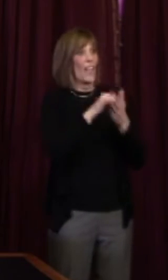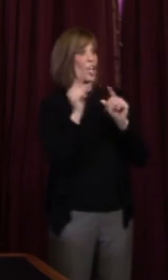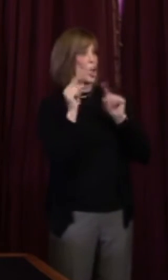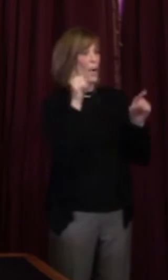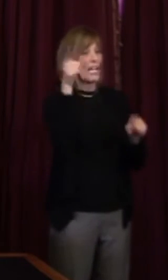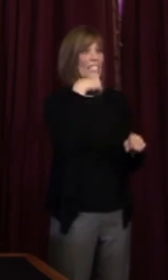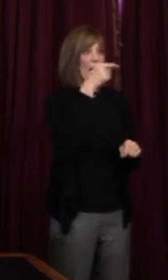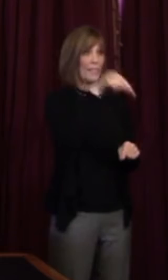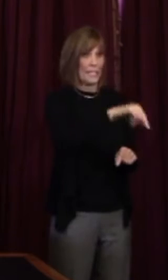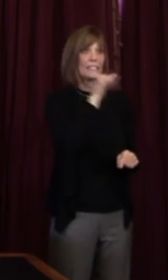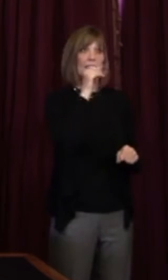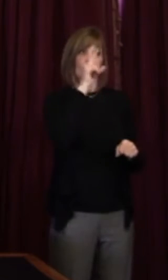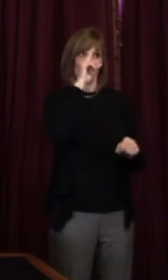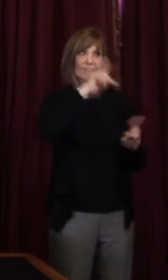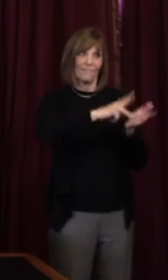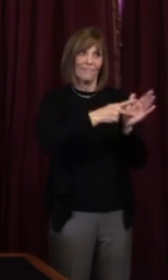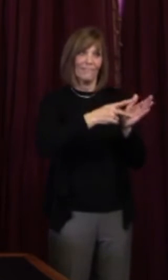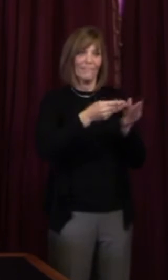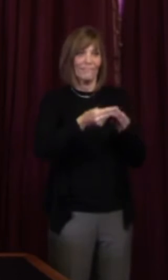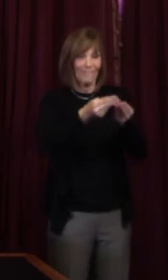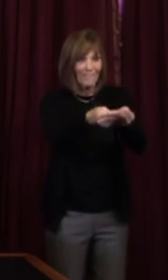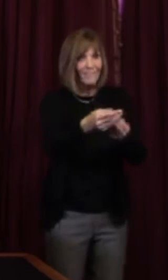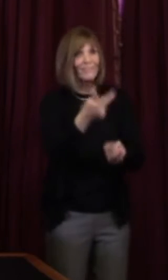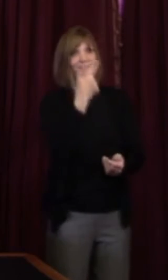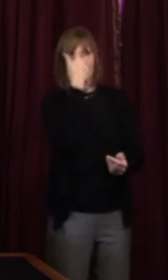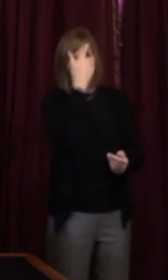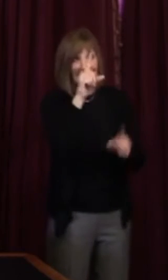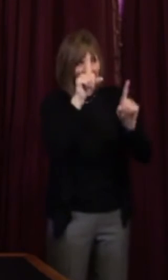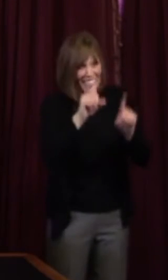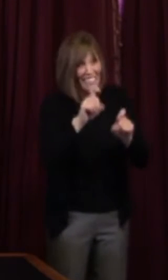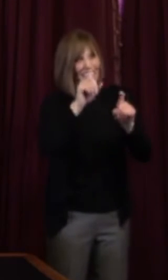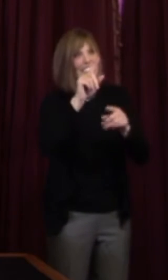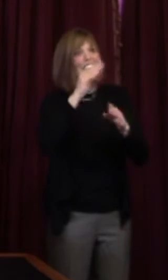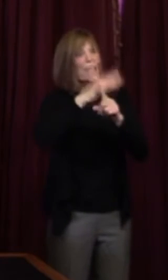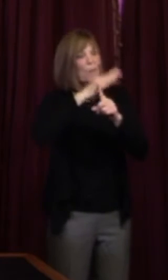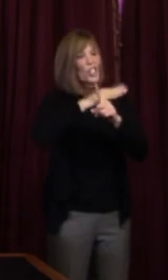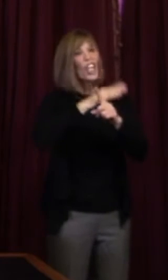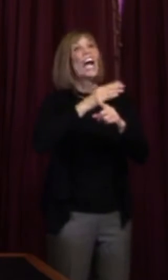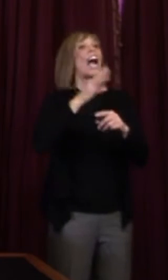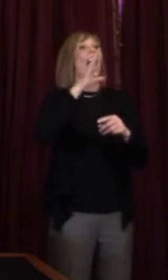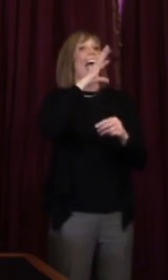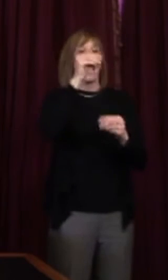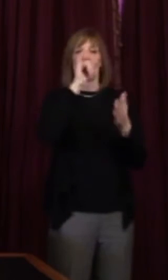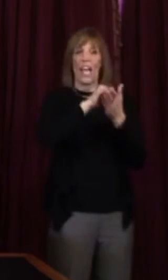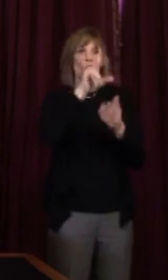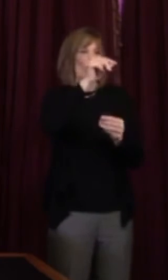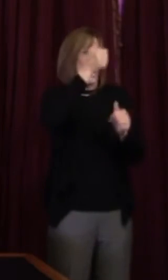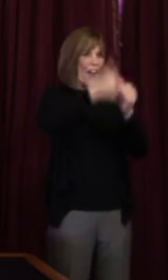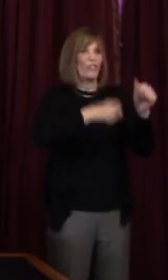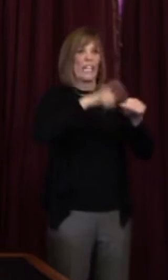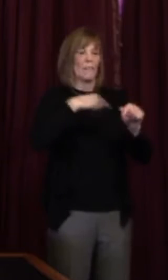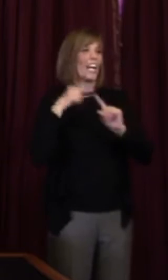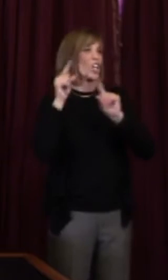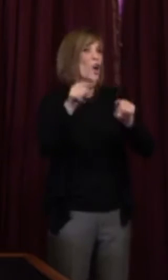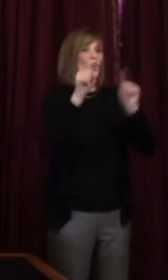tell them this is the protocol. They hand out masks. They take the temperature. They encourage it. So that is being done at every aspect.